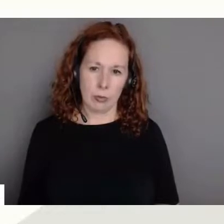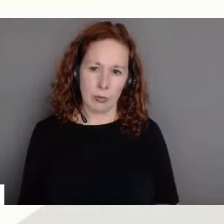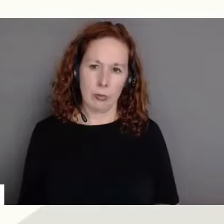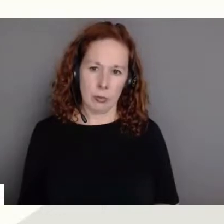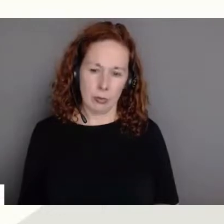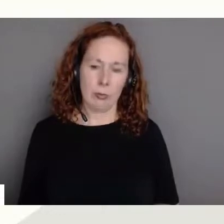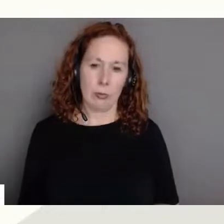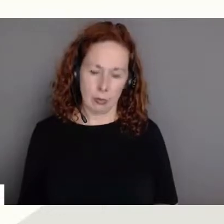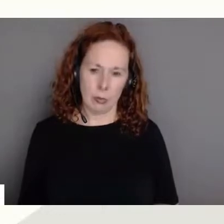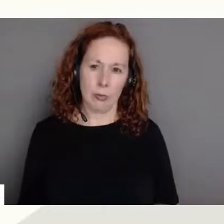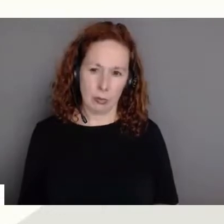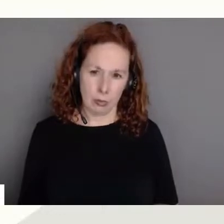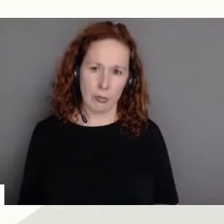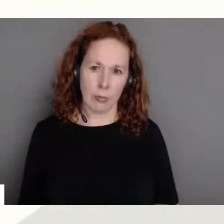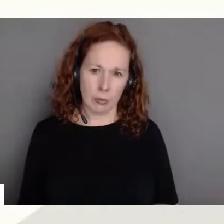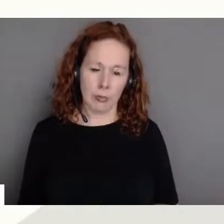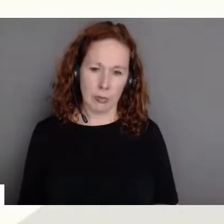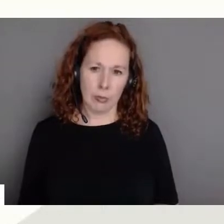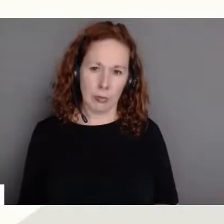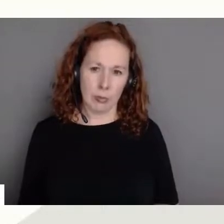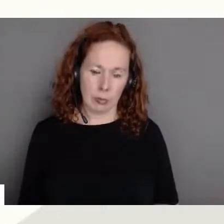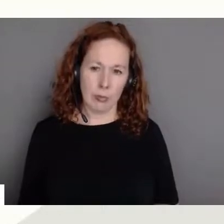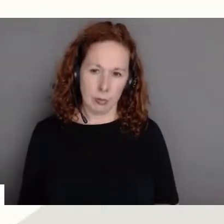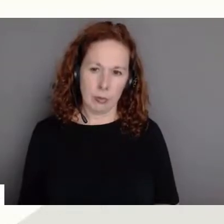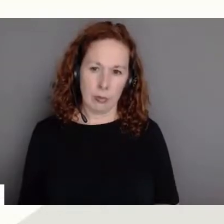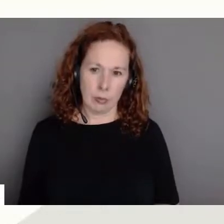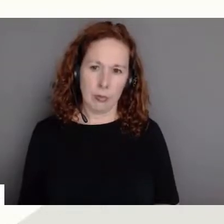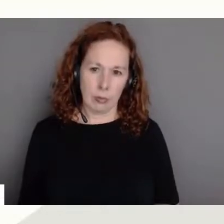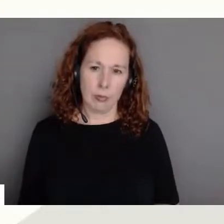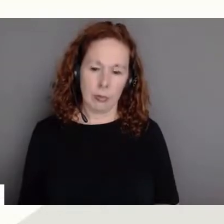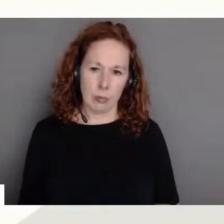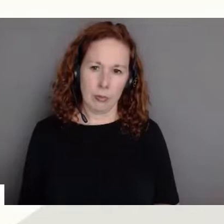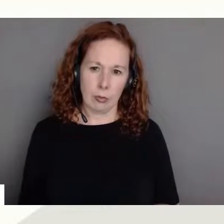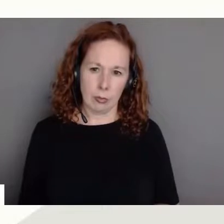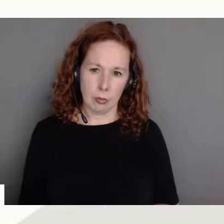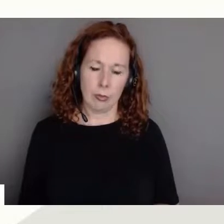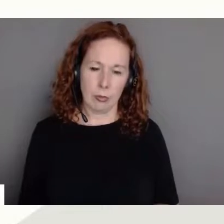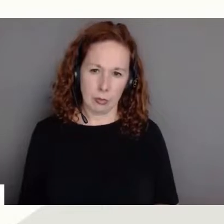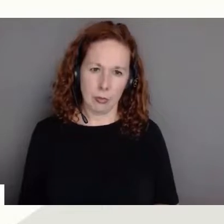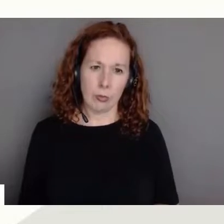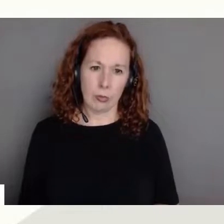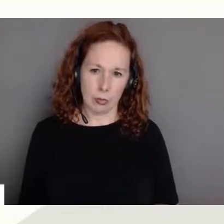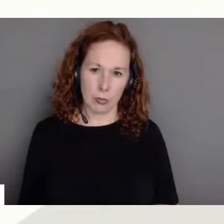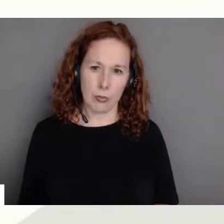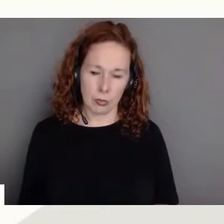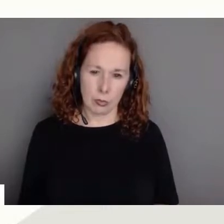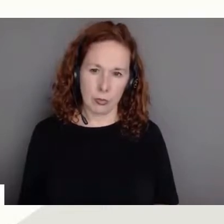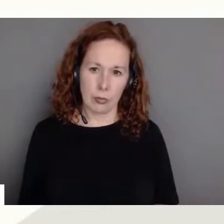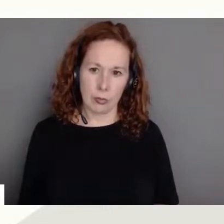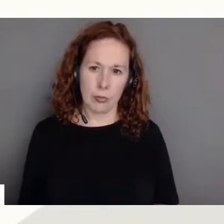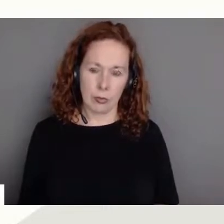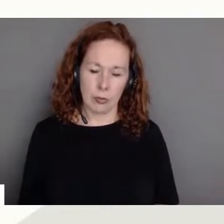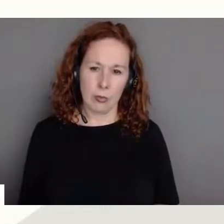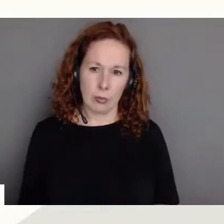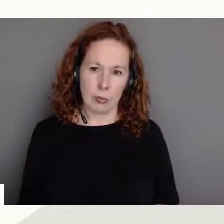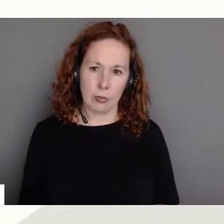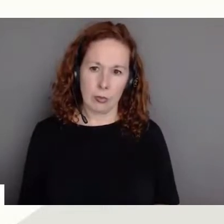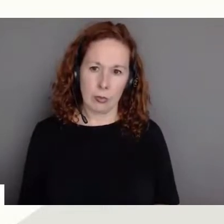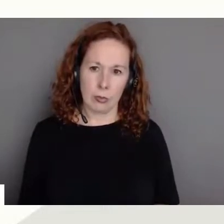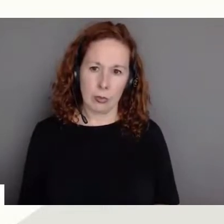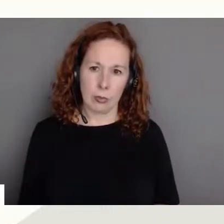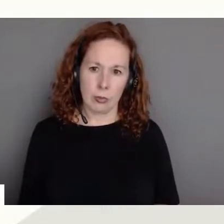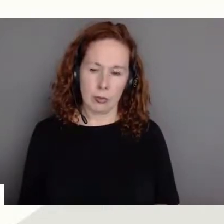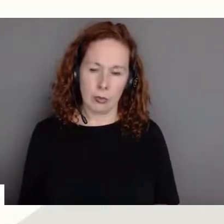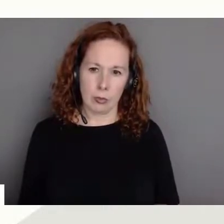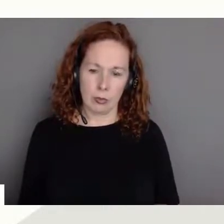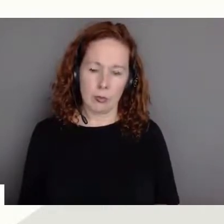mind blowing too, because I hadn't thought of it that way. But you're right. If we're learning another language, we would want to go to a